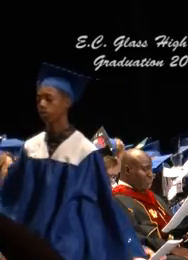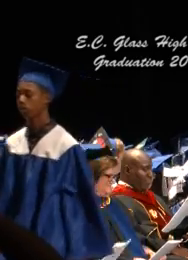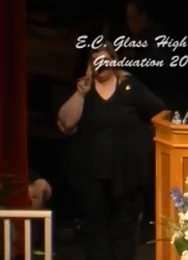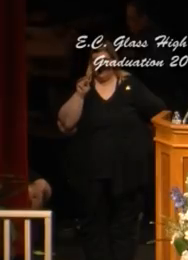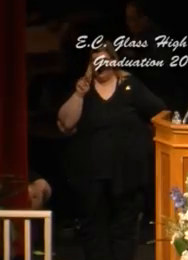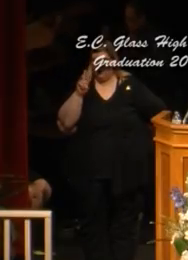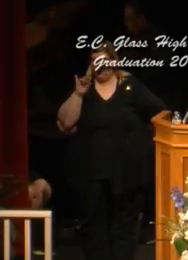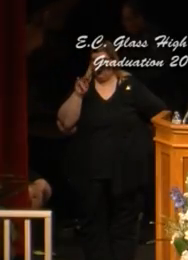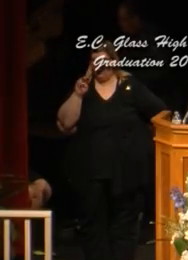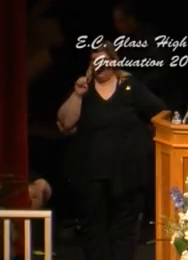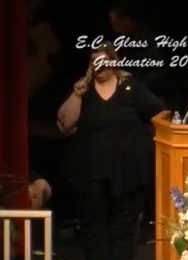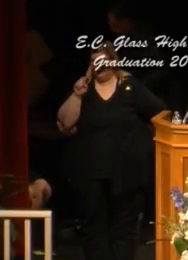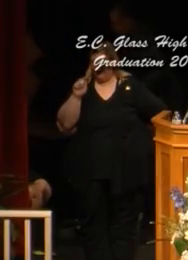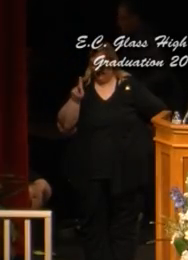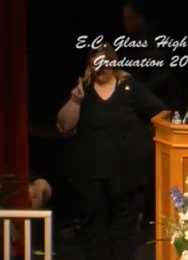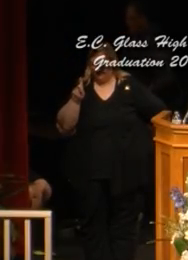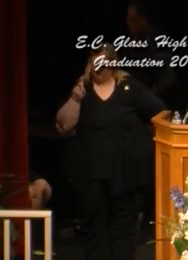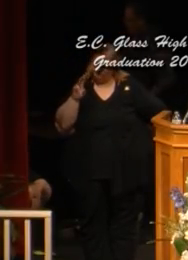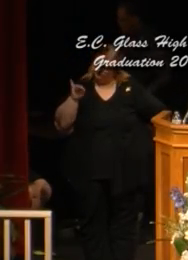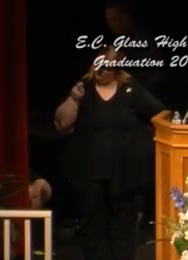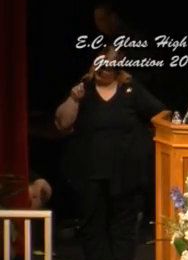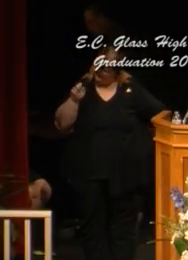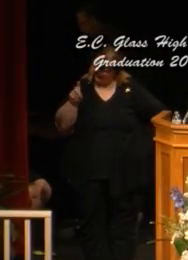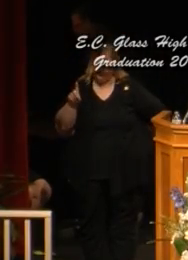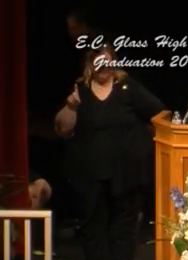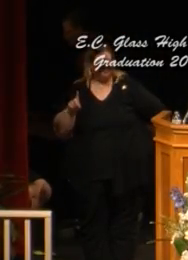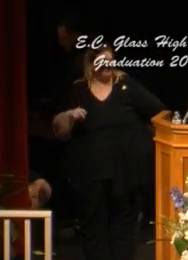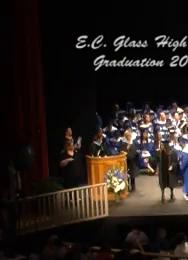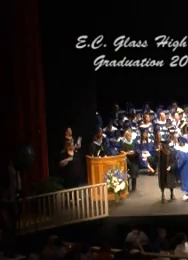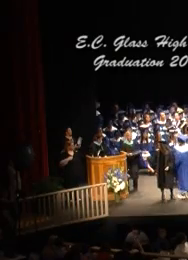Ian Young Winston.